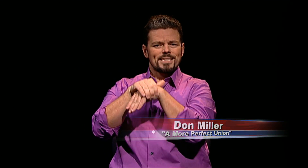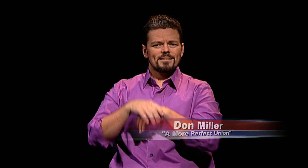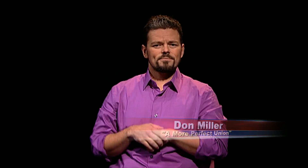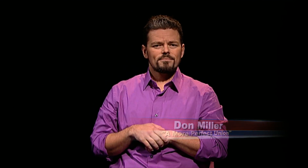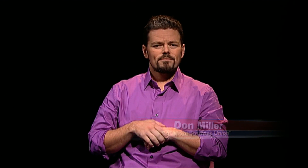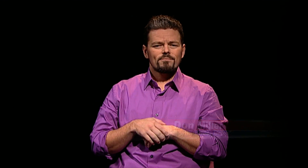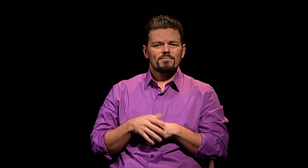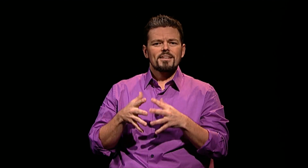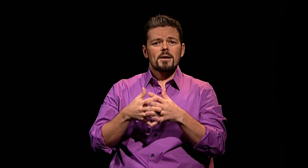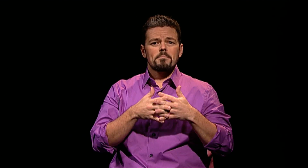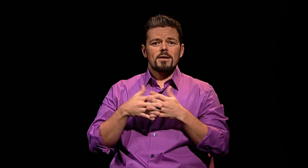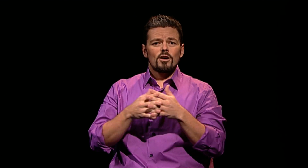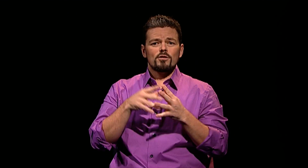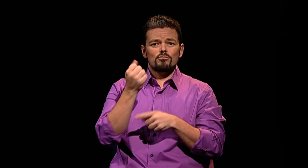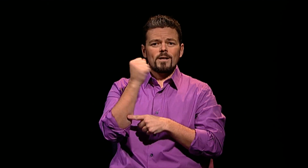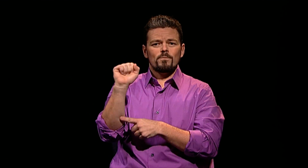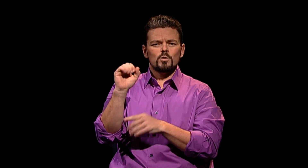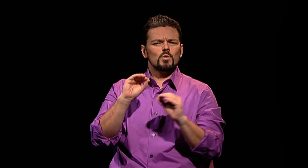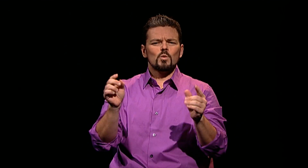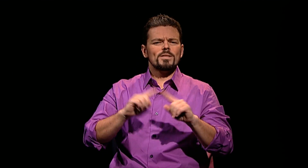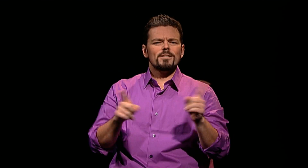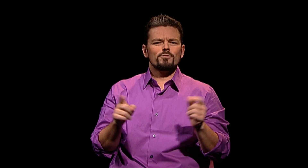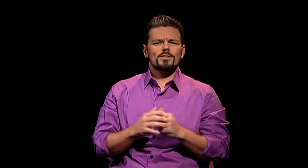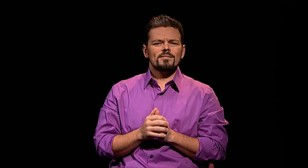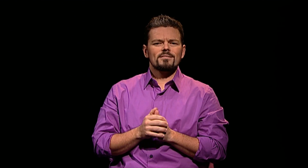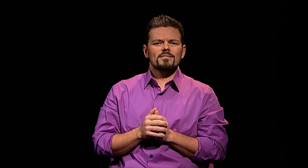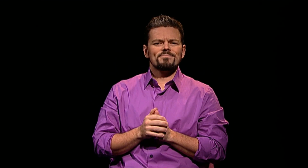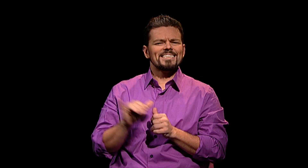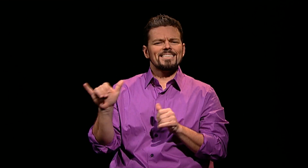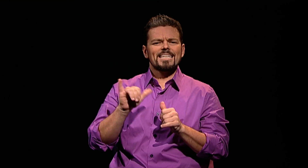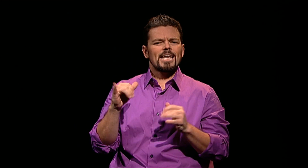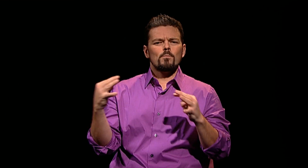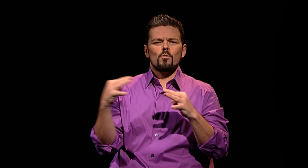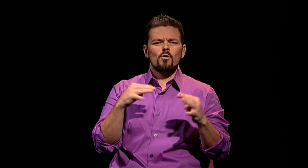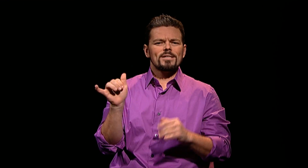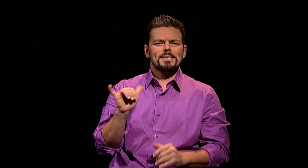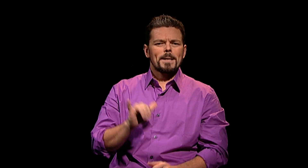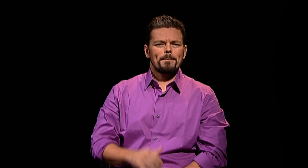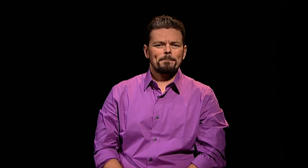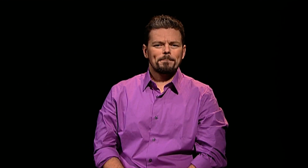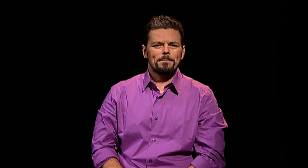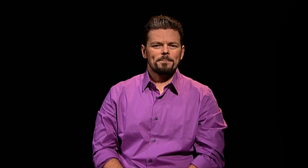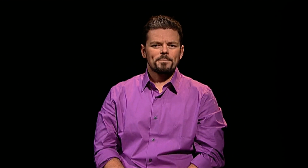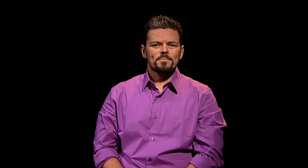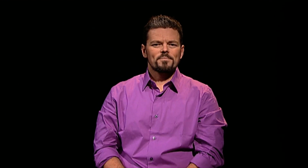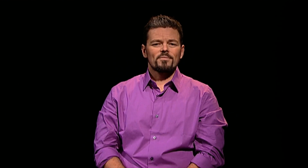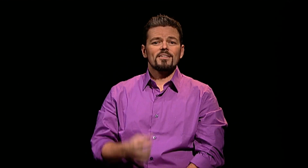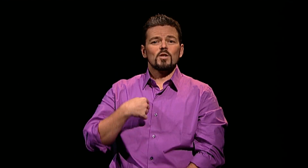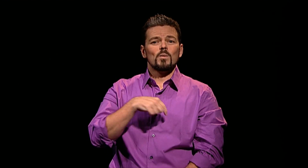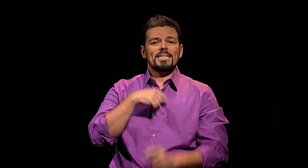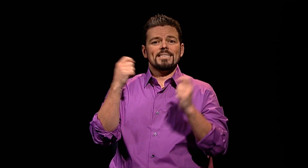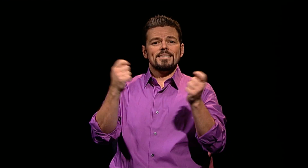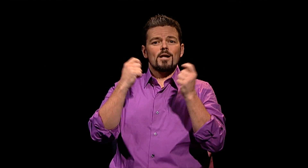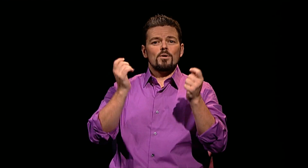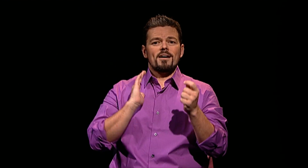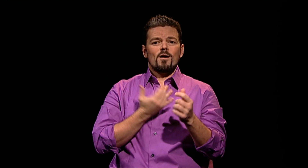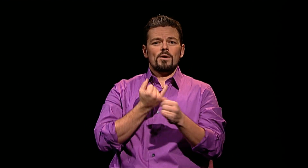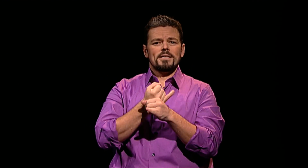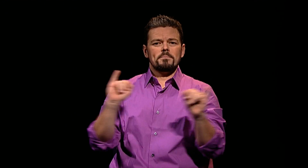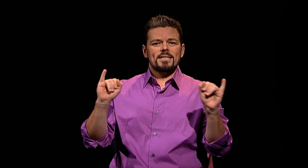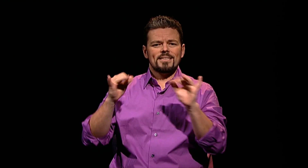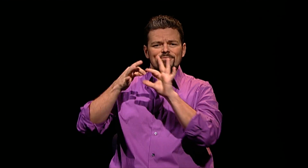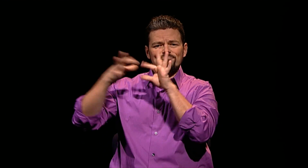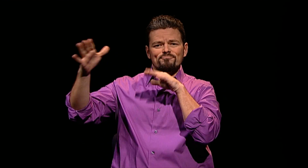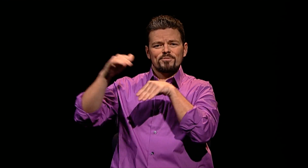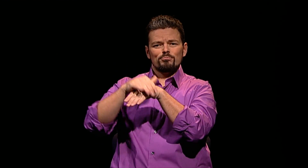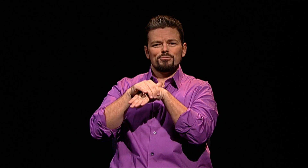Not all colonists wanted to go to war with Great Britain. The American Revolution was no exception. Yet eventually, we